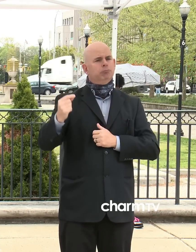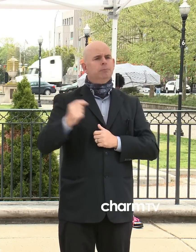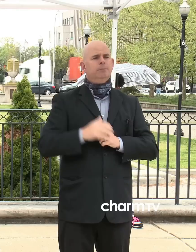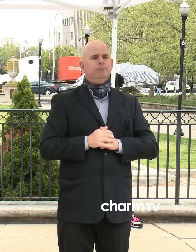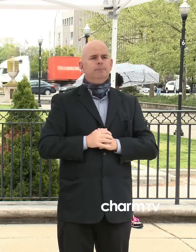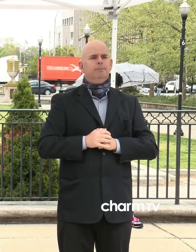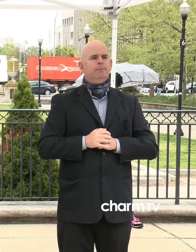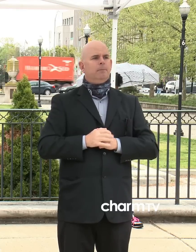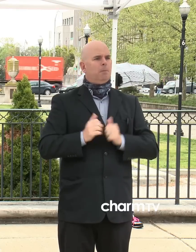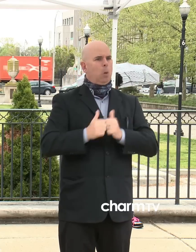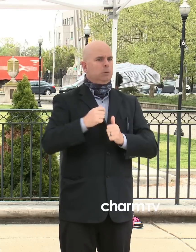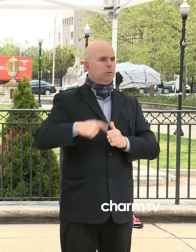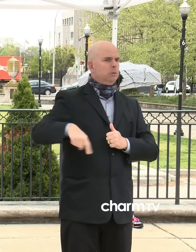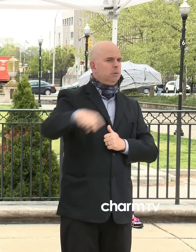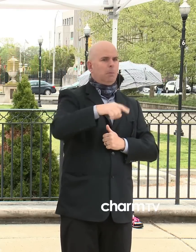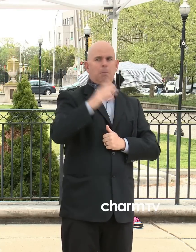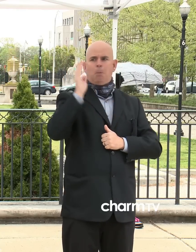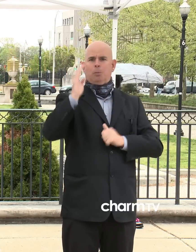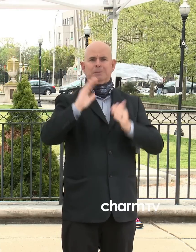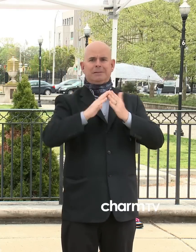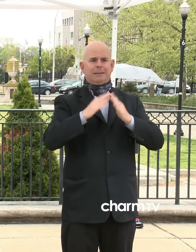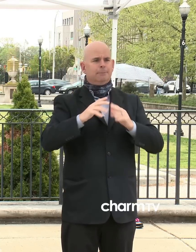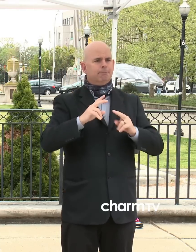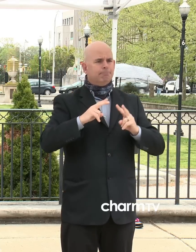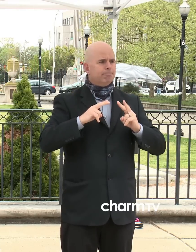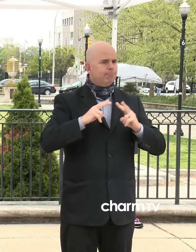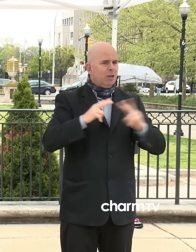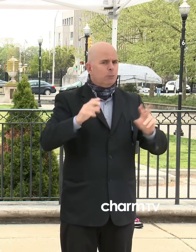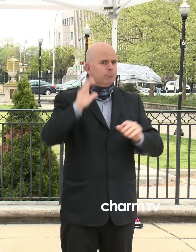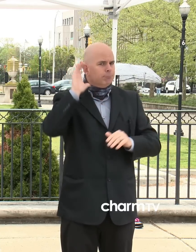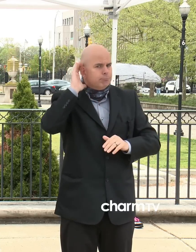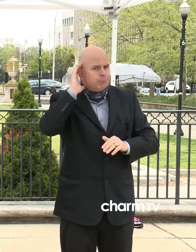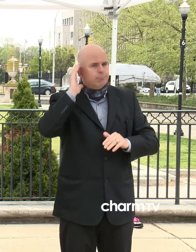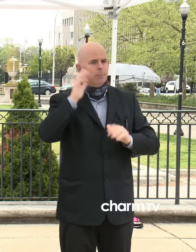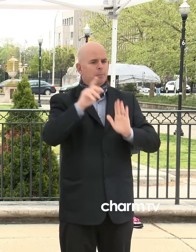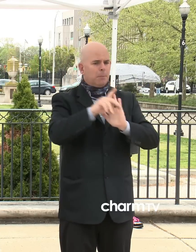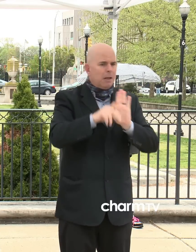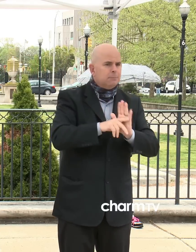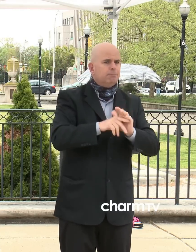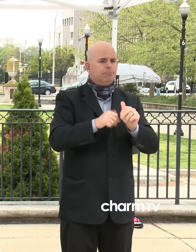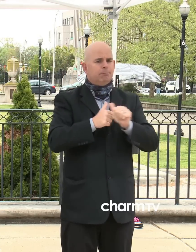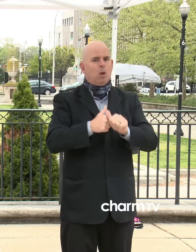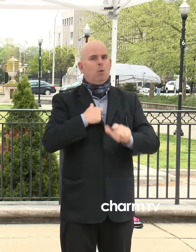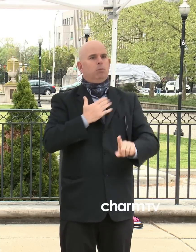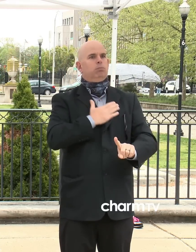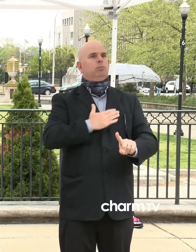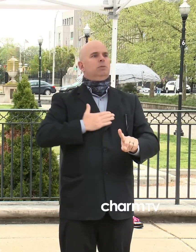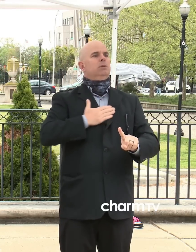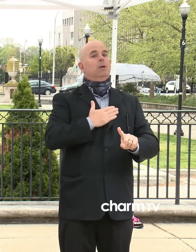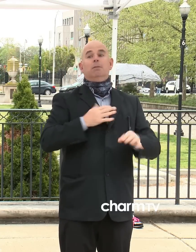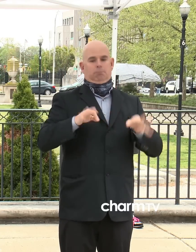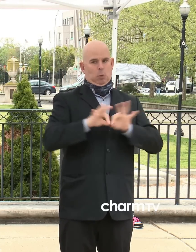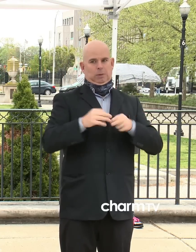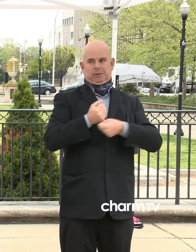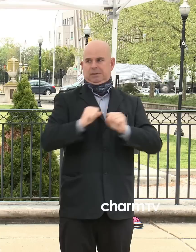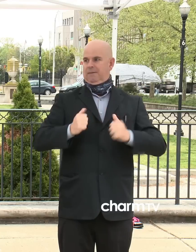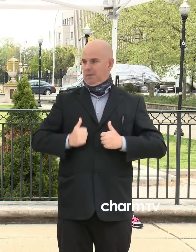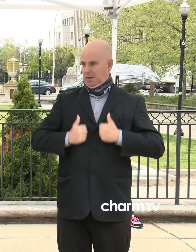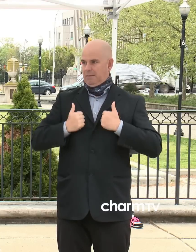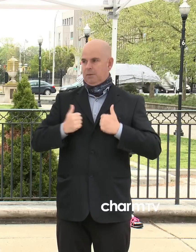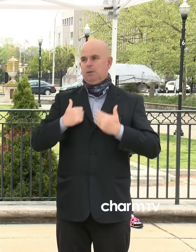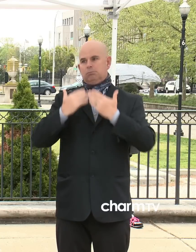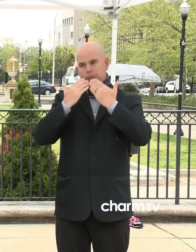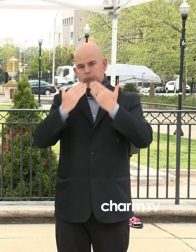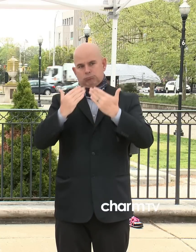Baltimoreans who have heeded the warning and followed the guidance. You have literally saved lives. We cannot stress this enough.